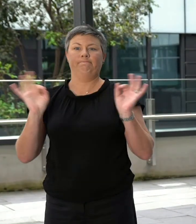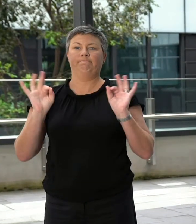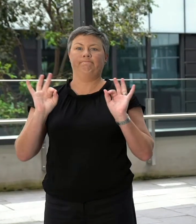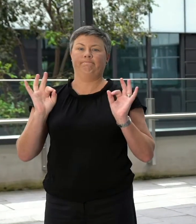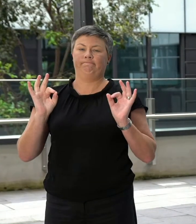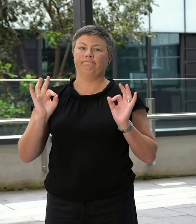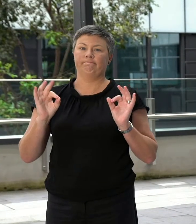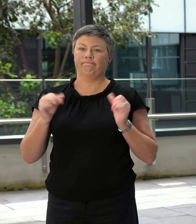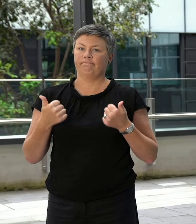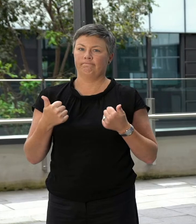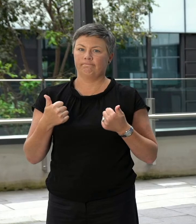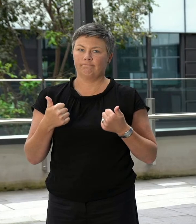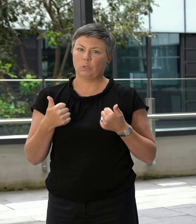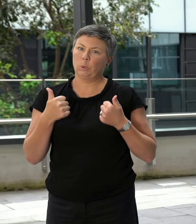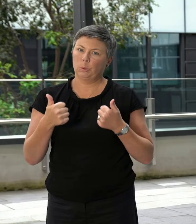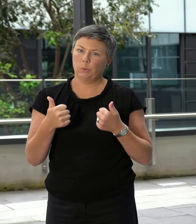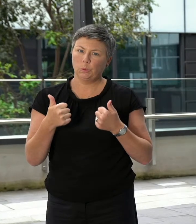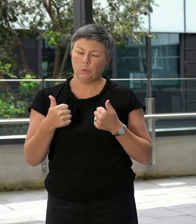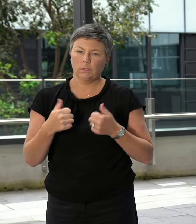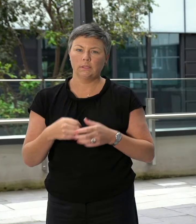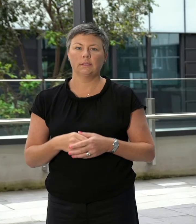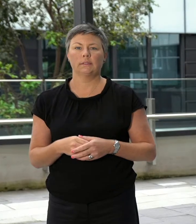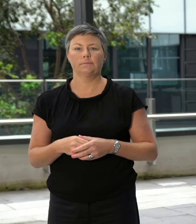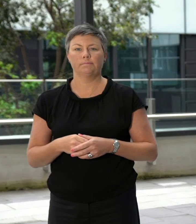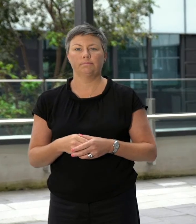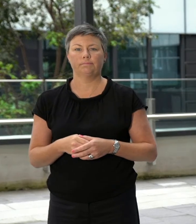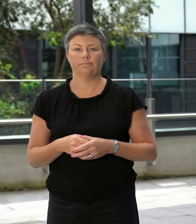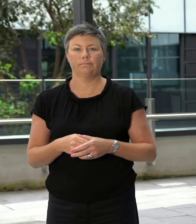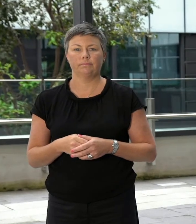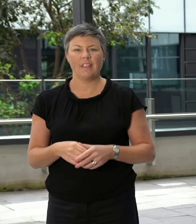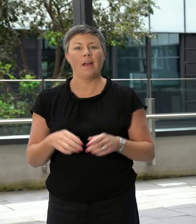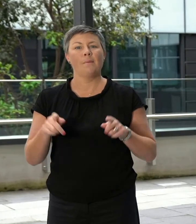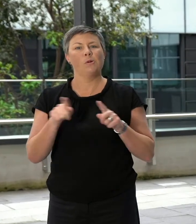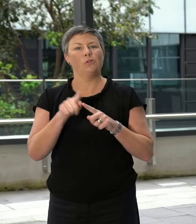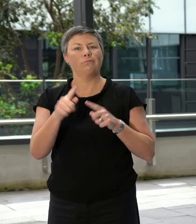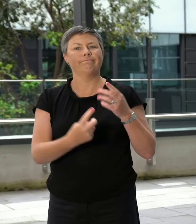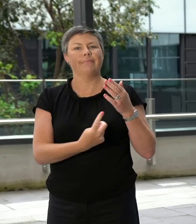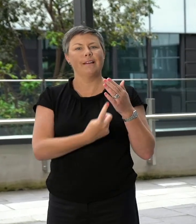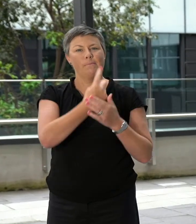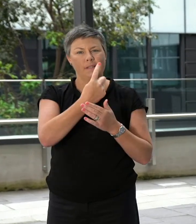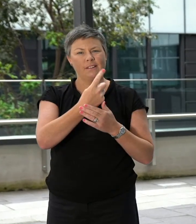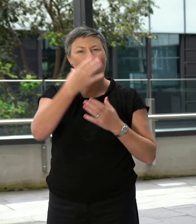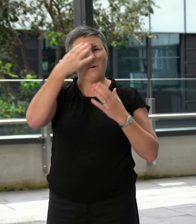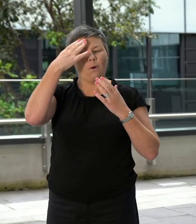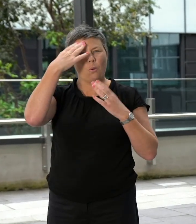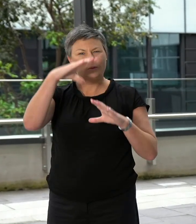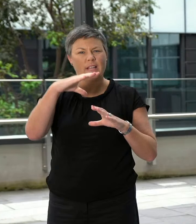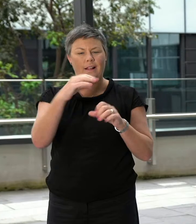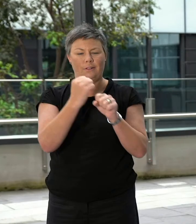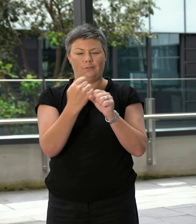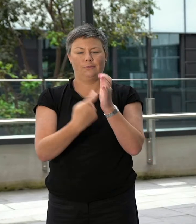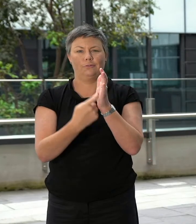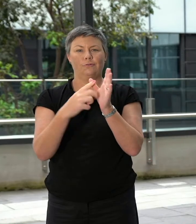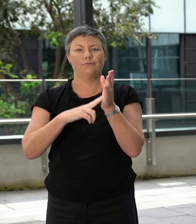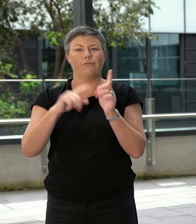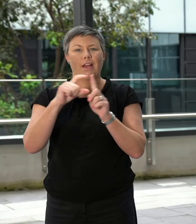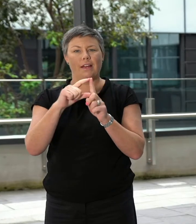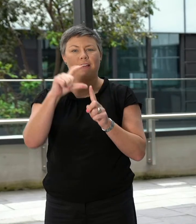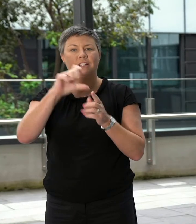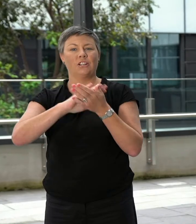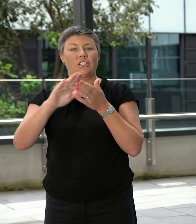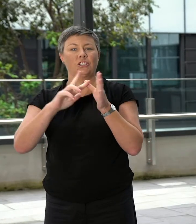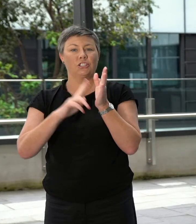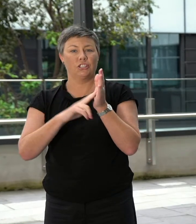because we had the incident at the Hotel Grand Chancellor, and Dr. Bennett will talk a little bit more about that, we will